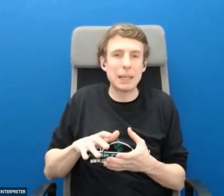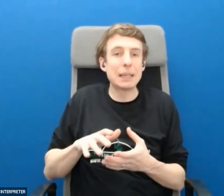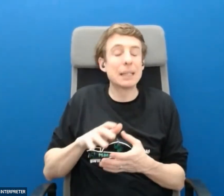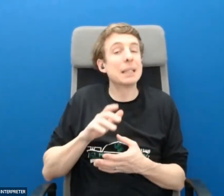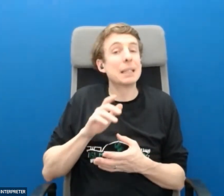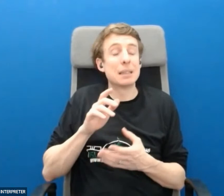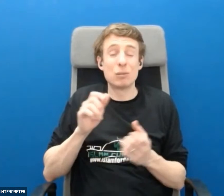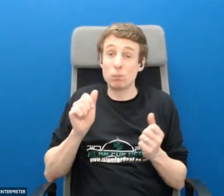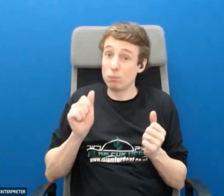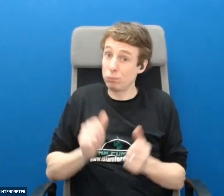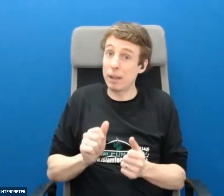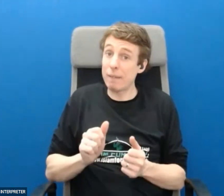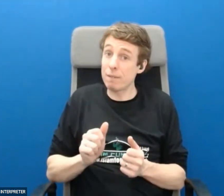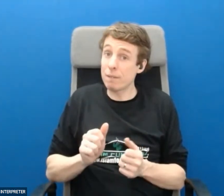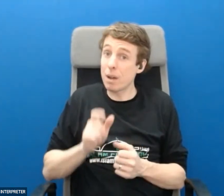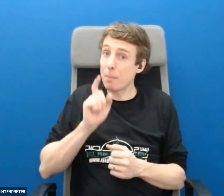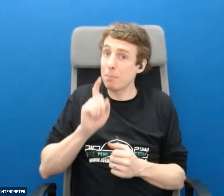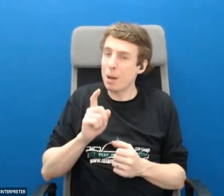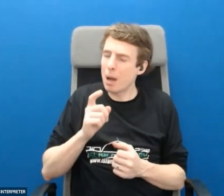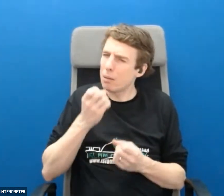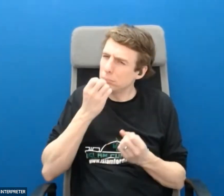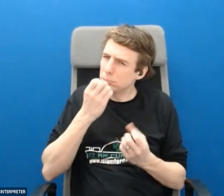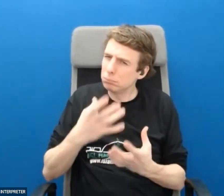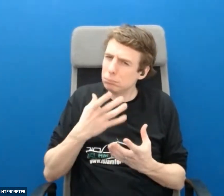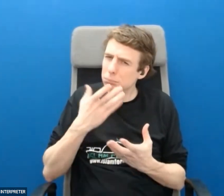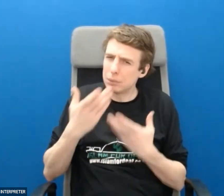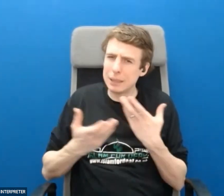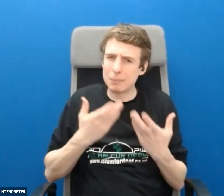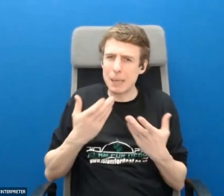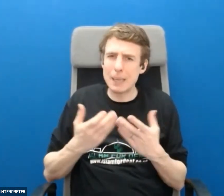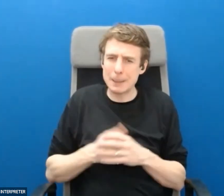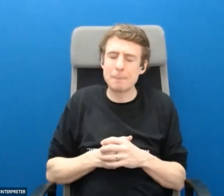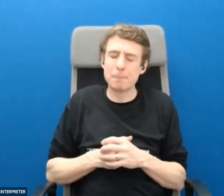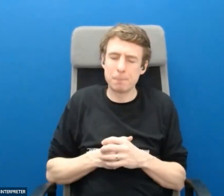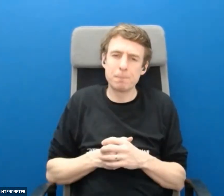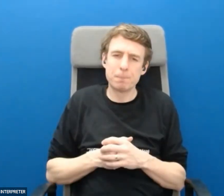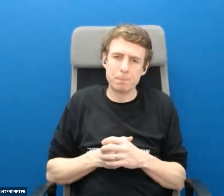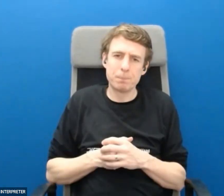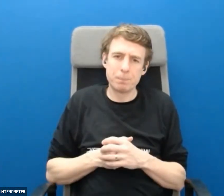Islam, from them, Sheikh Ibn Uthaymeen,